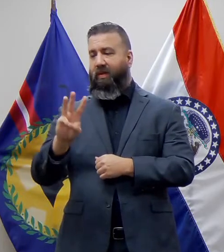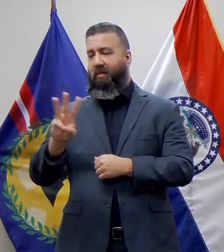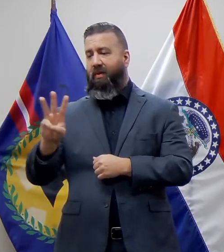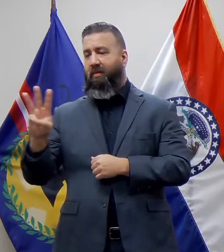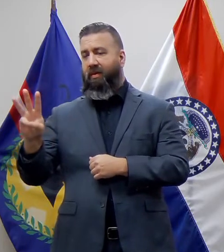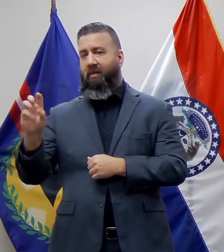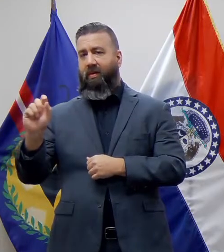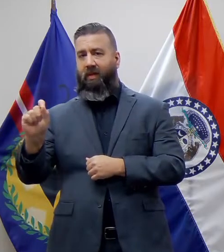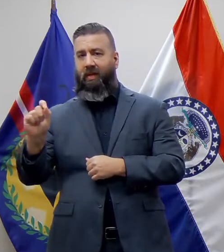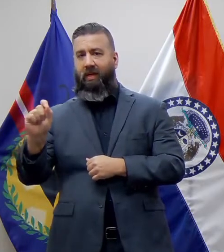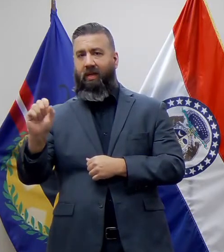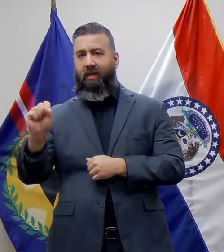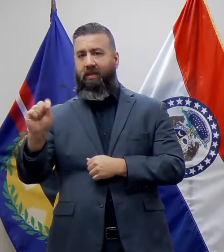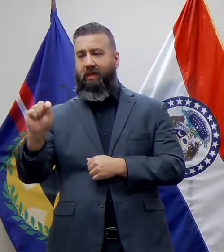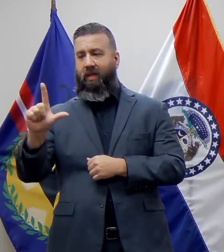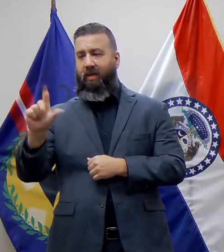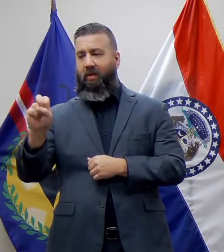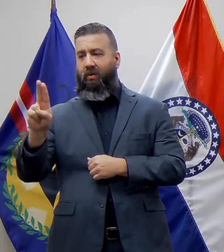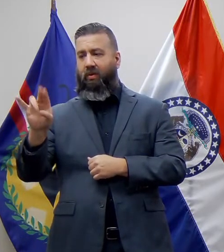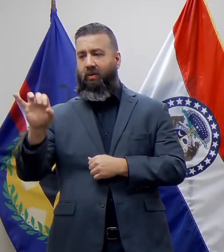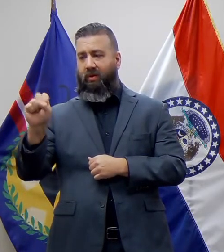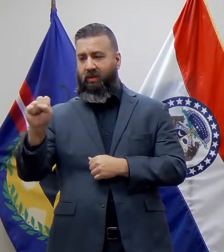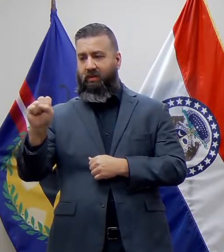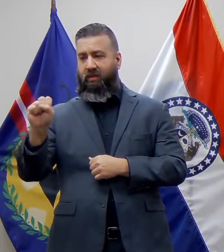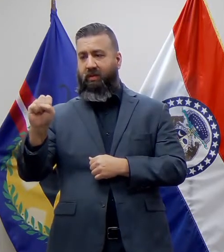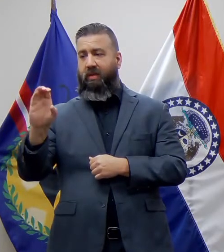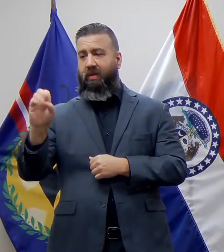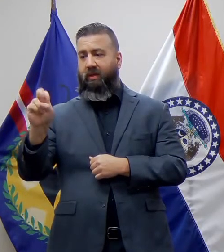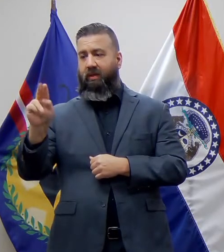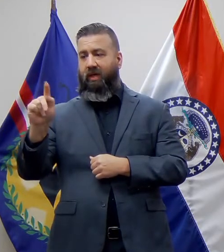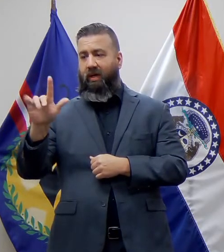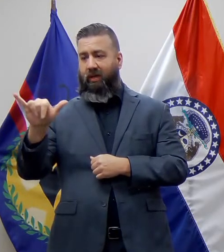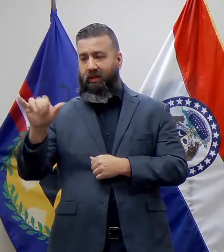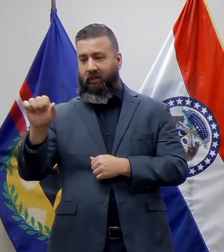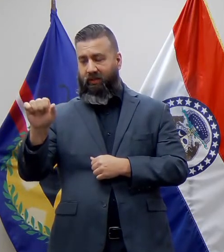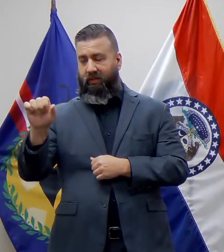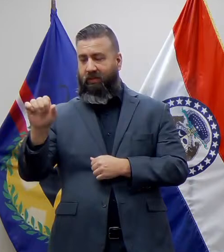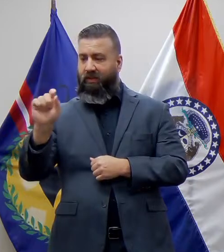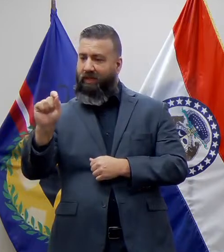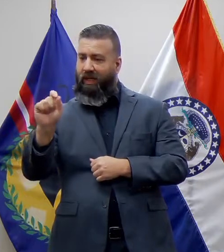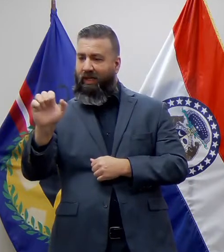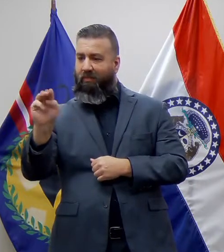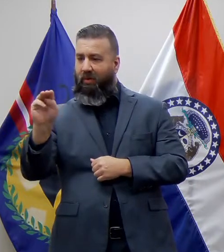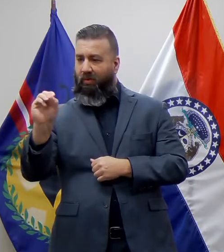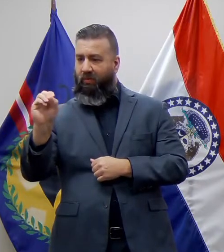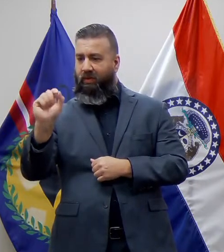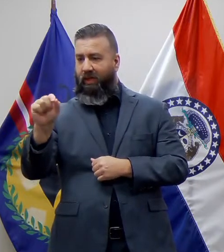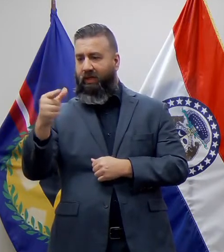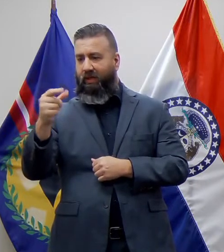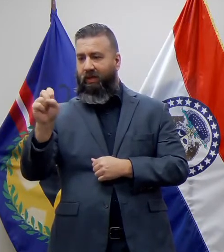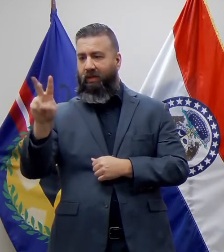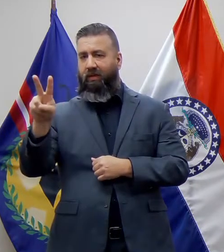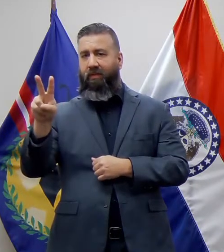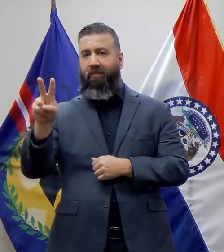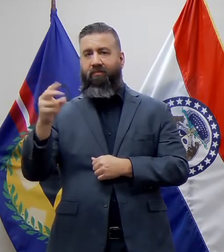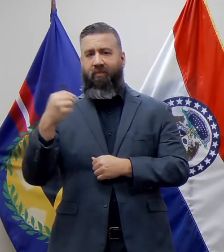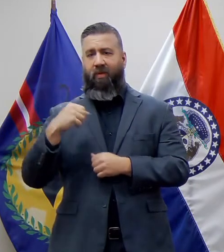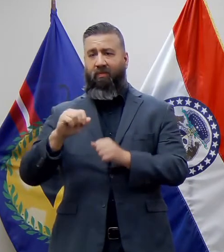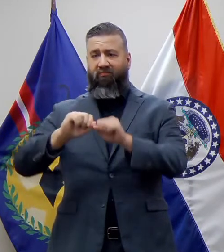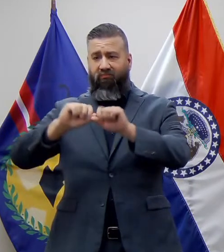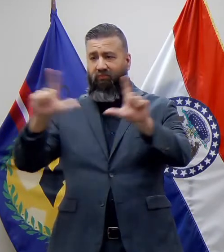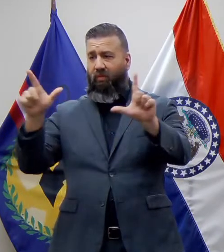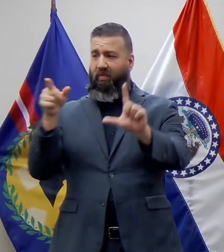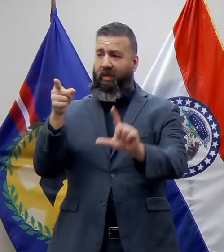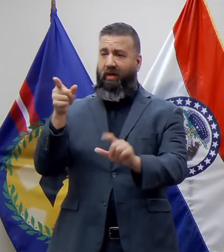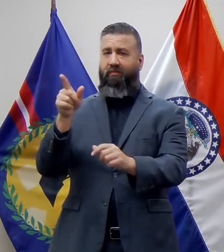stlewiscountymo.gov. That's stlewiscountymo.gov. A button on the front page will take you to the appointment